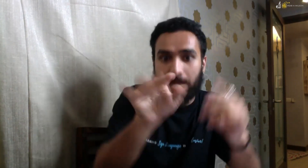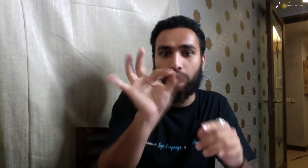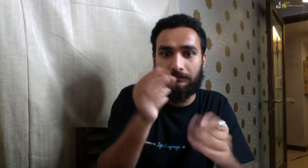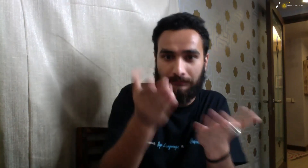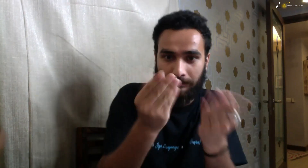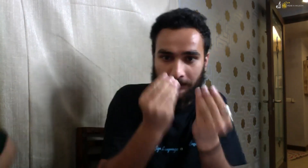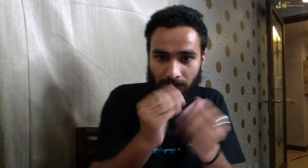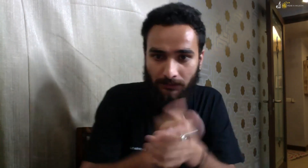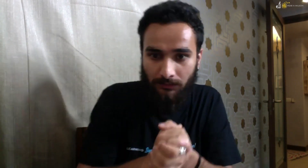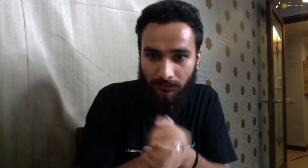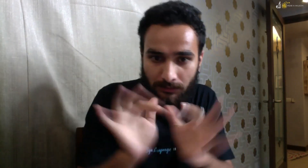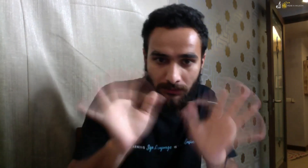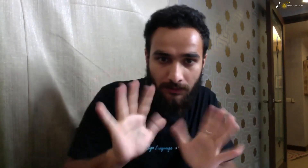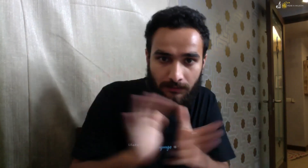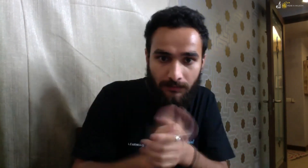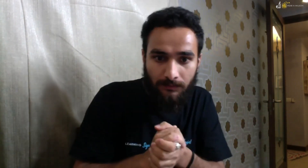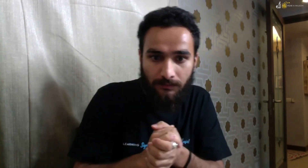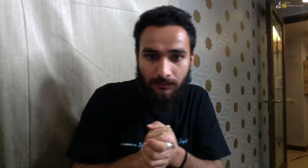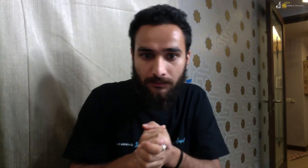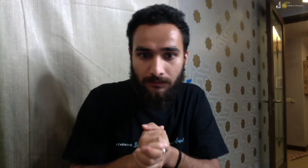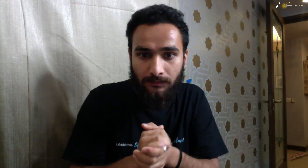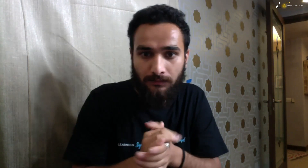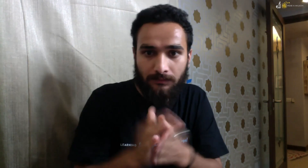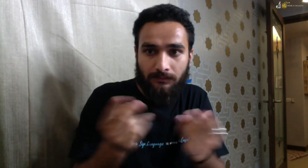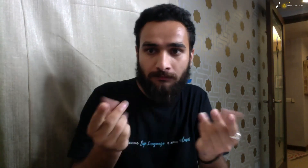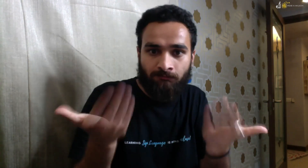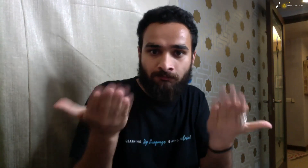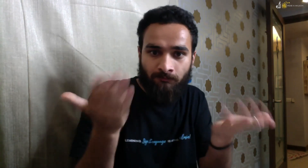Are you from the other options? Please pick from the options.